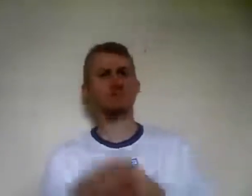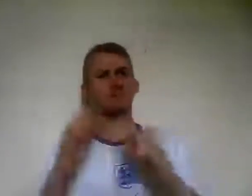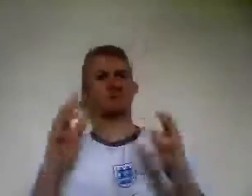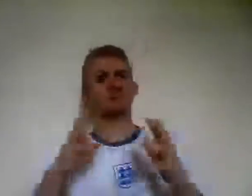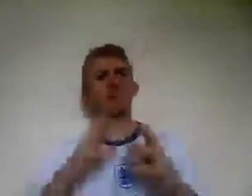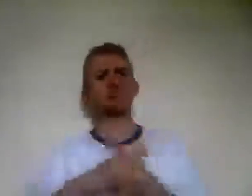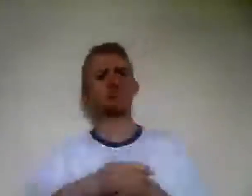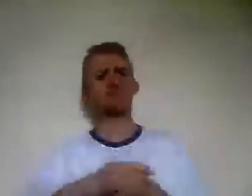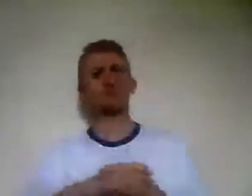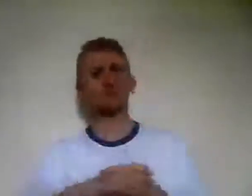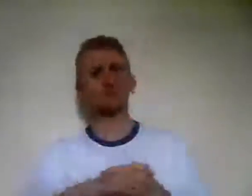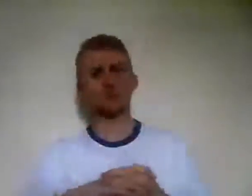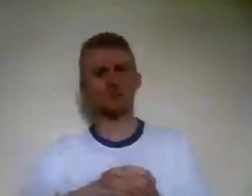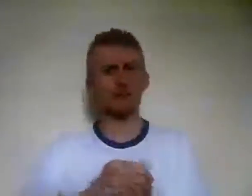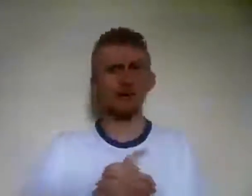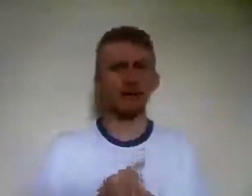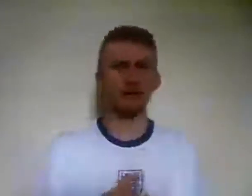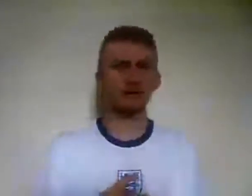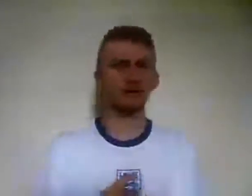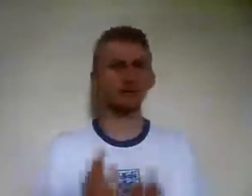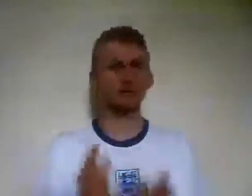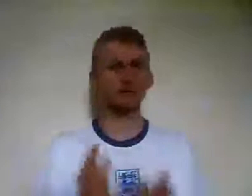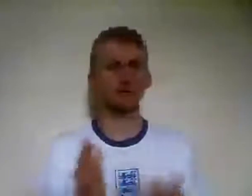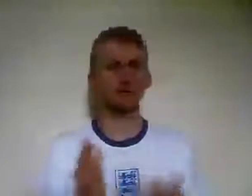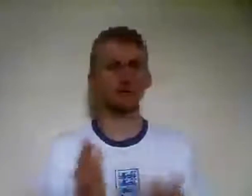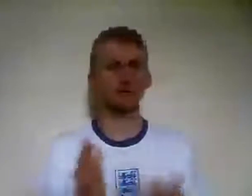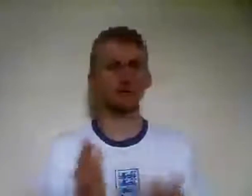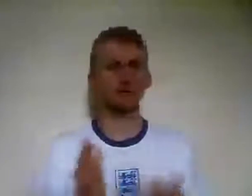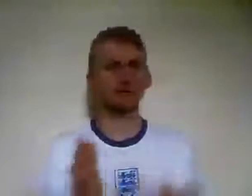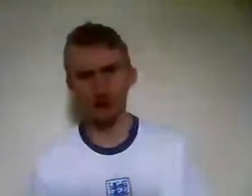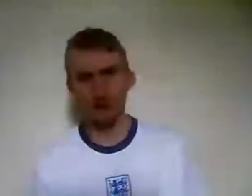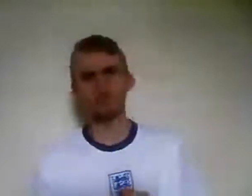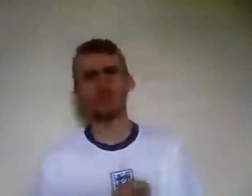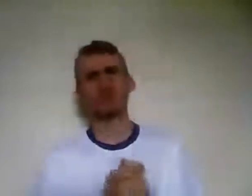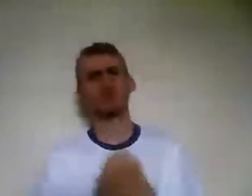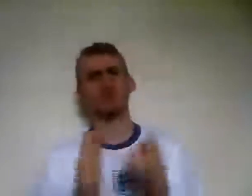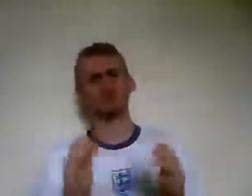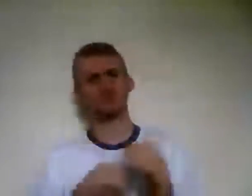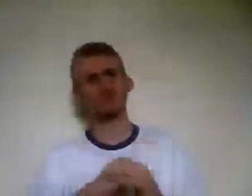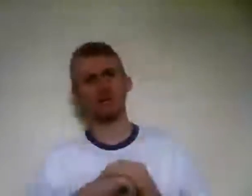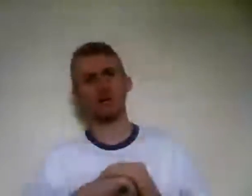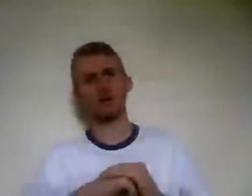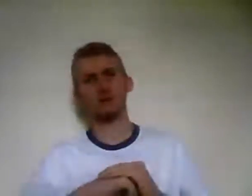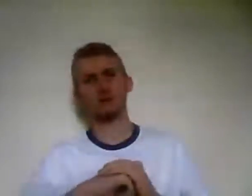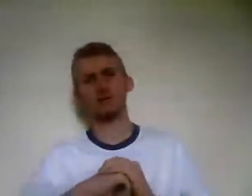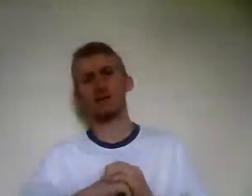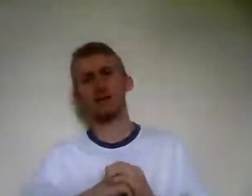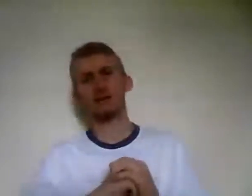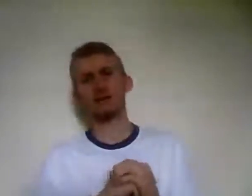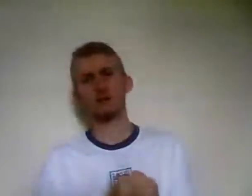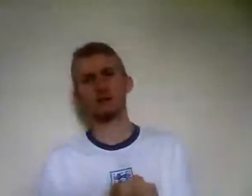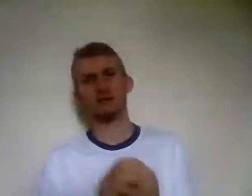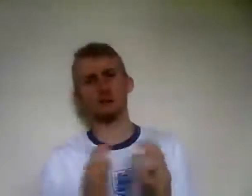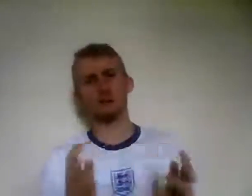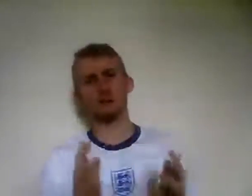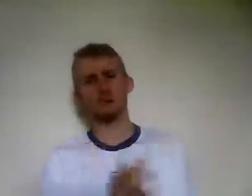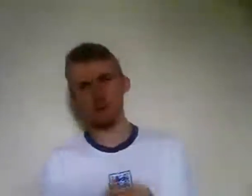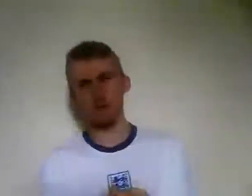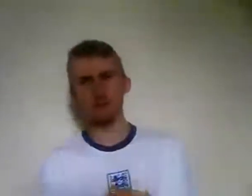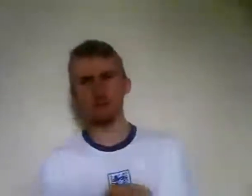2010, Bruce Winfield announced that he and Susan Carter had become majority shareholders and had attracted new investment for the